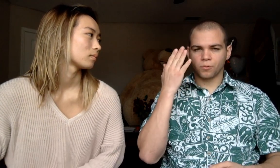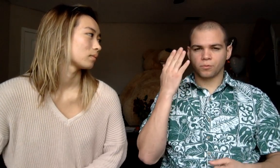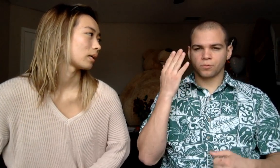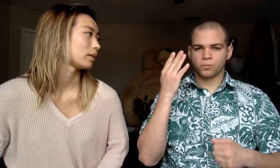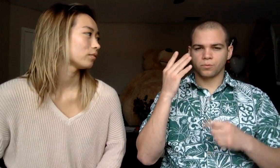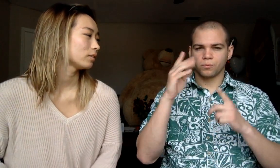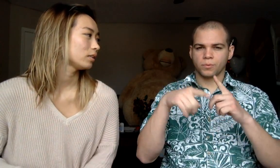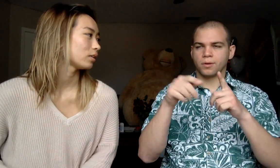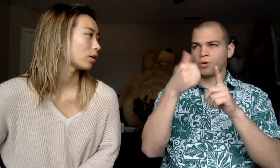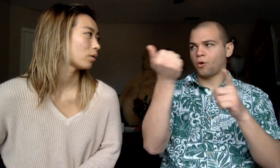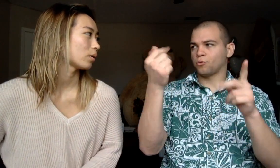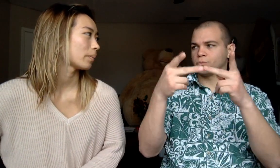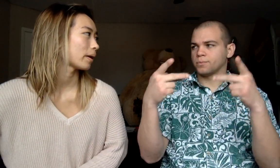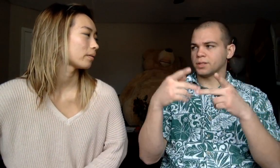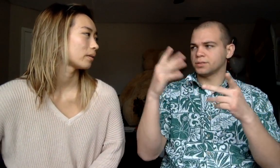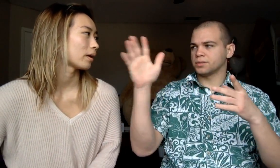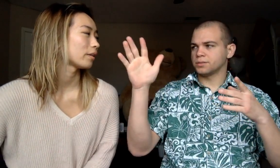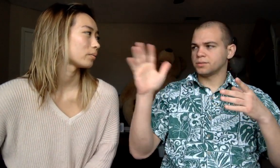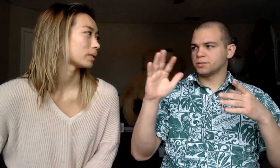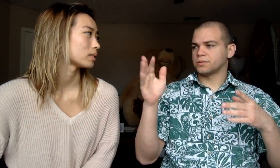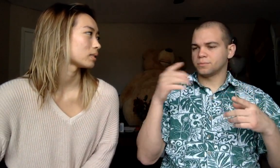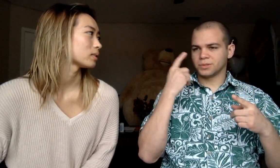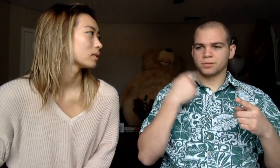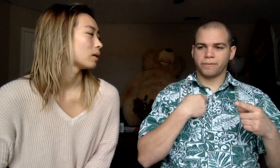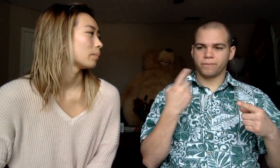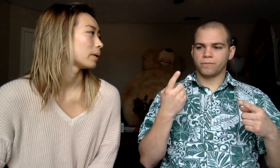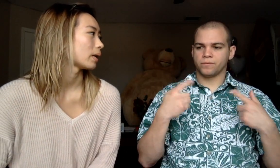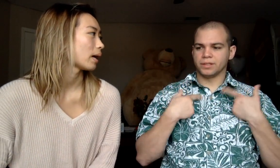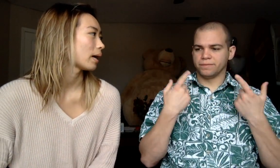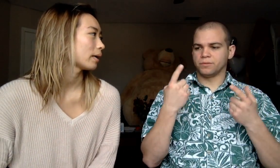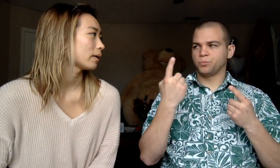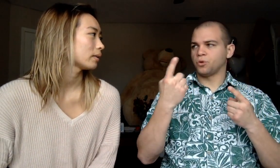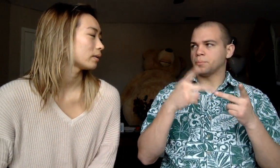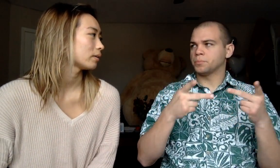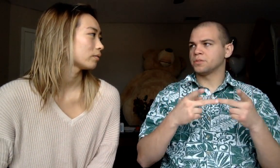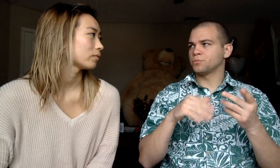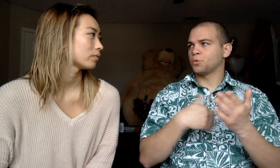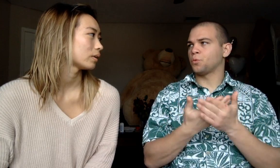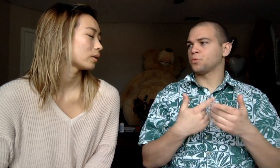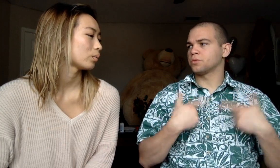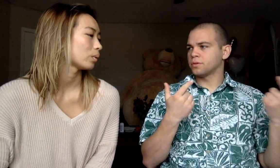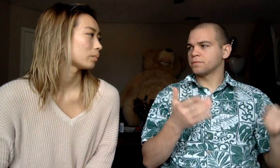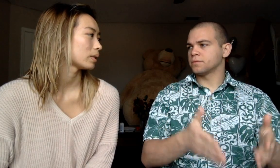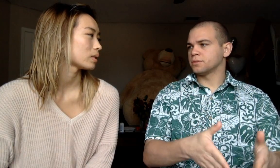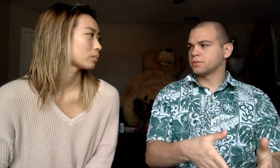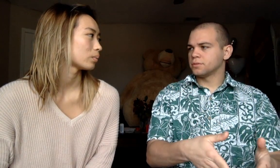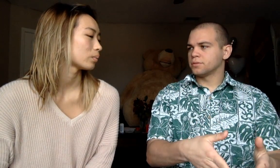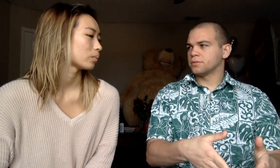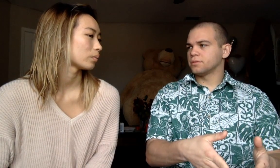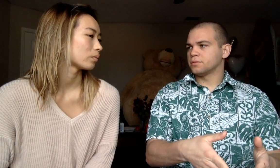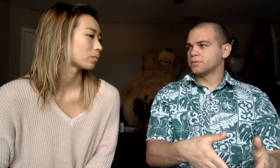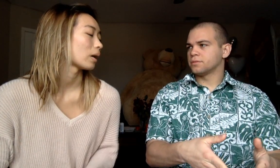I don't really know about the other places, but I live in one place. Oh,